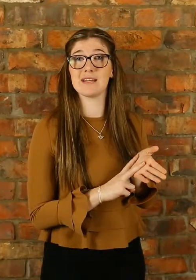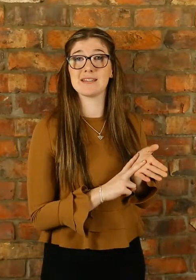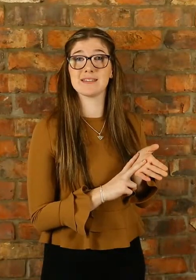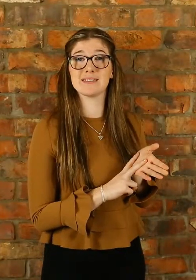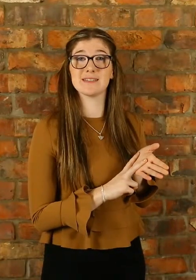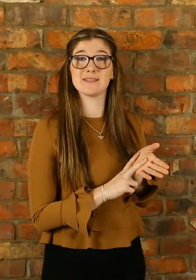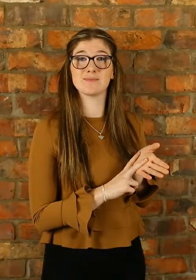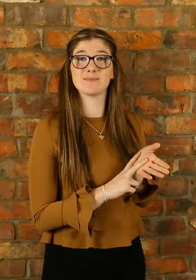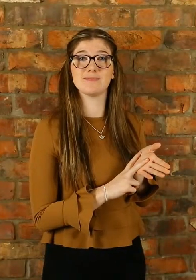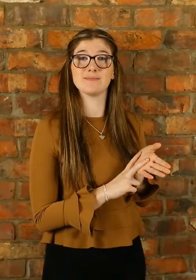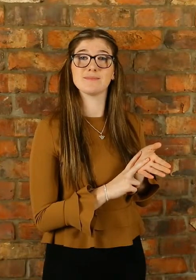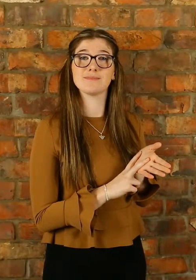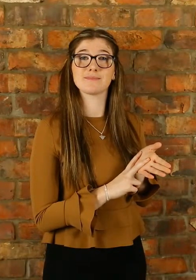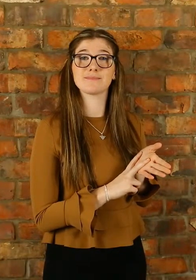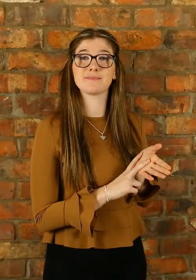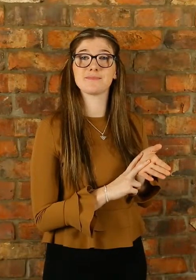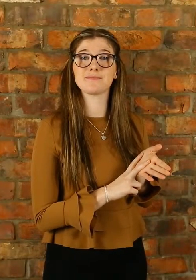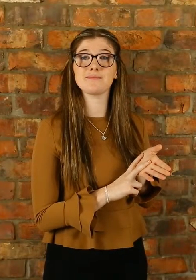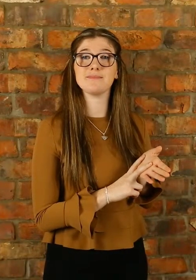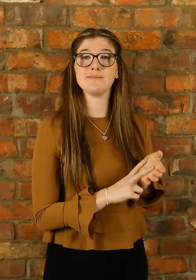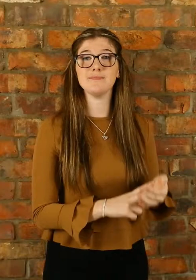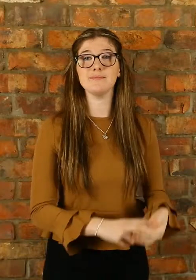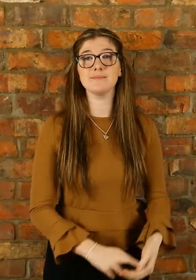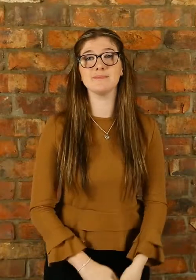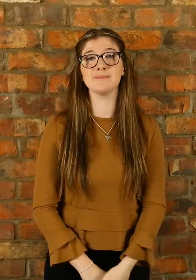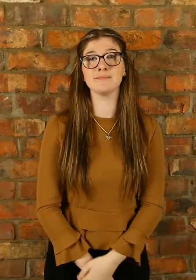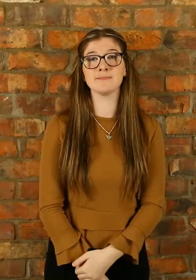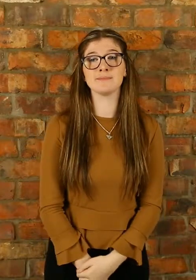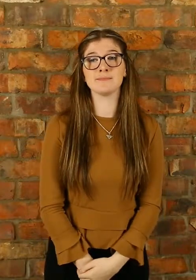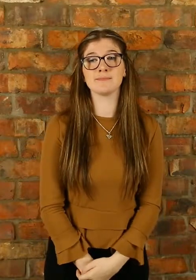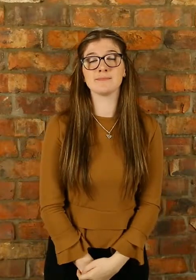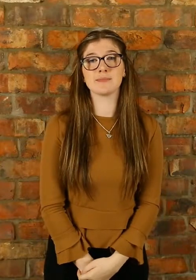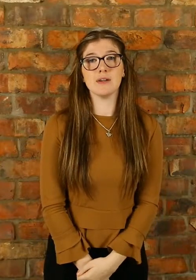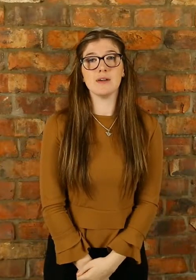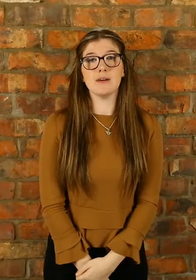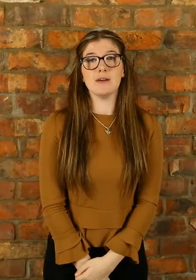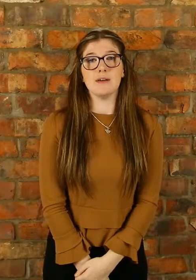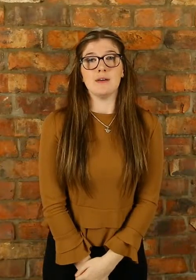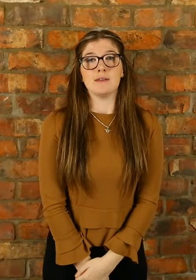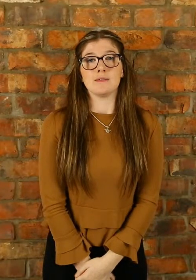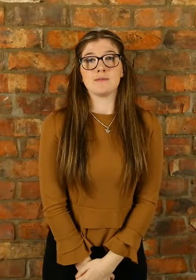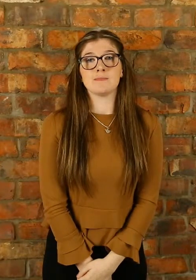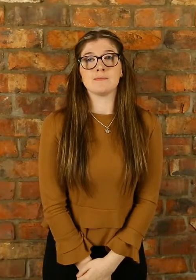M. So a V is your fingers apart onto your palm.